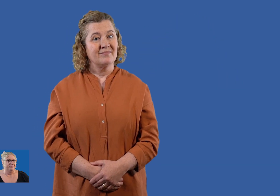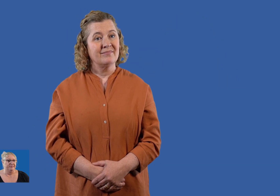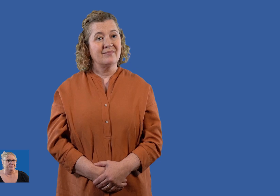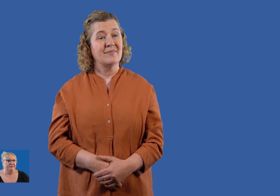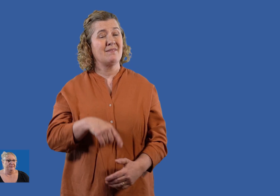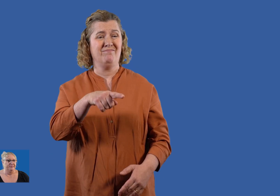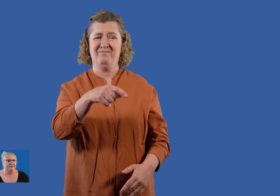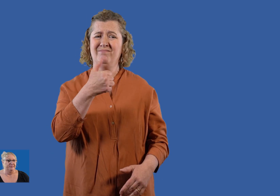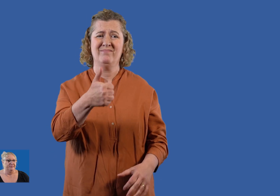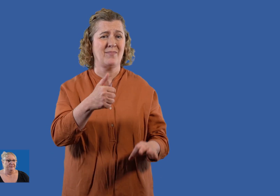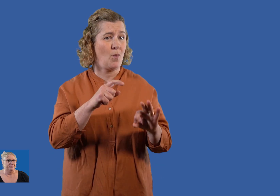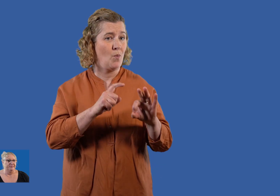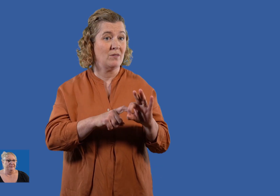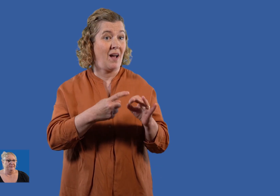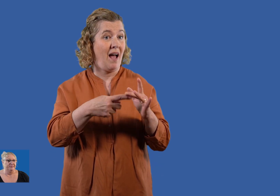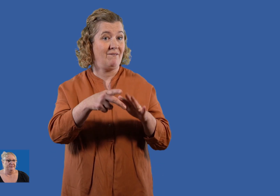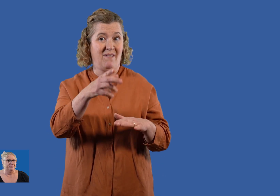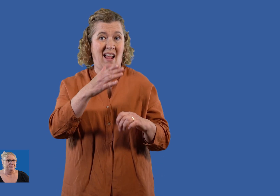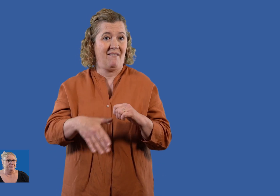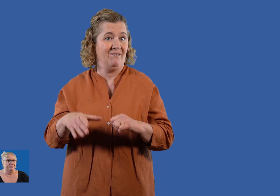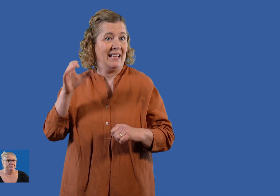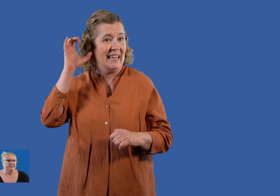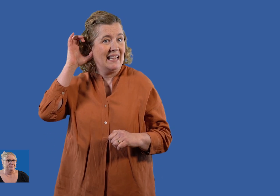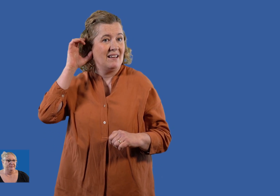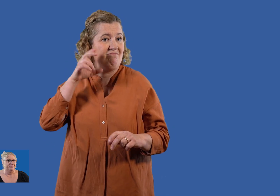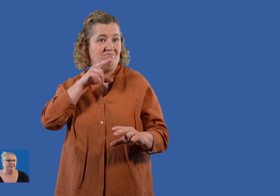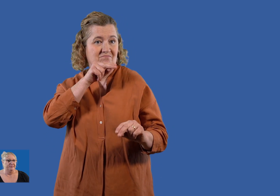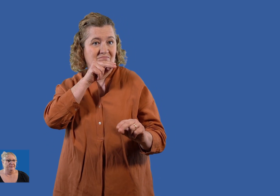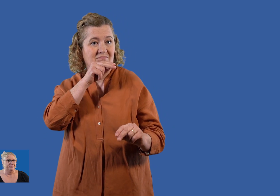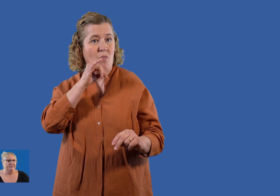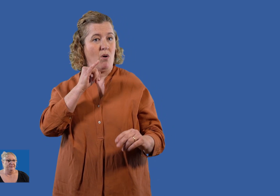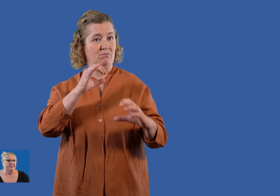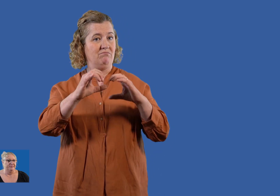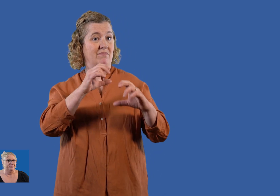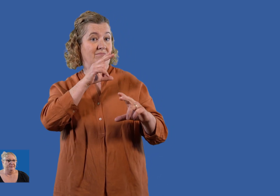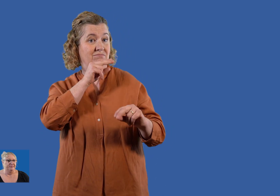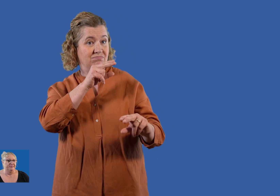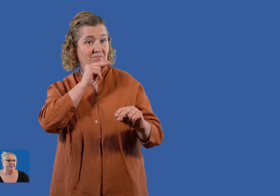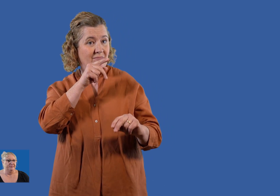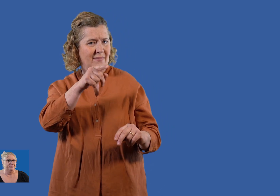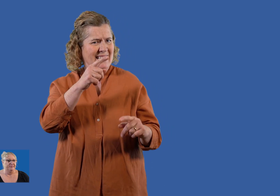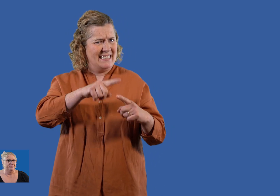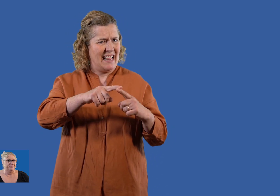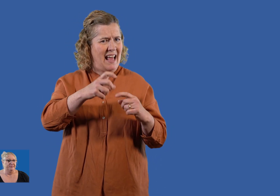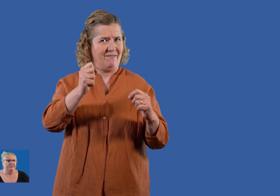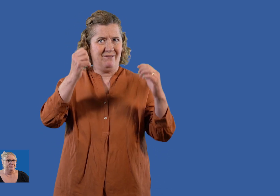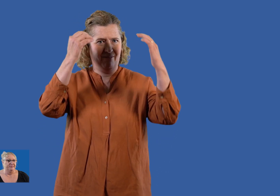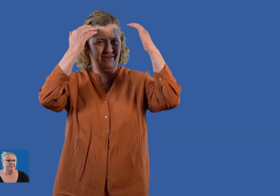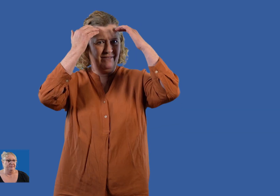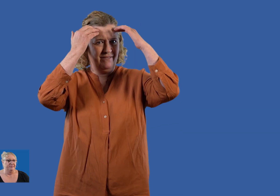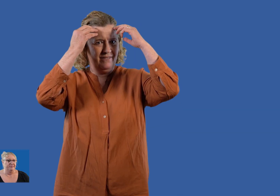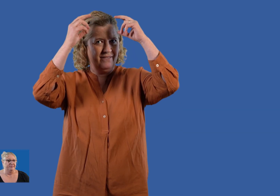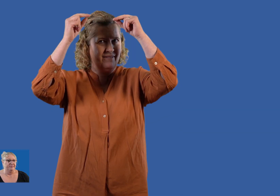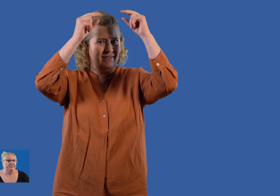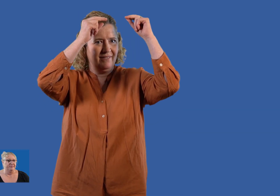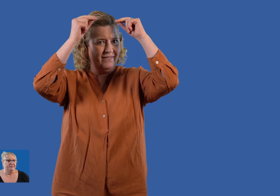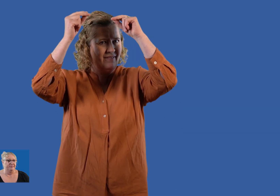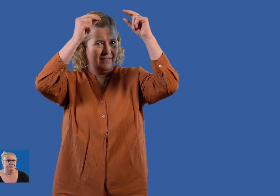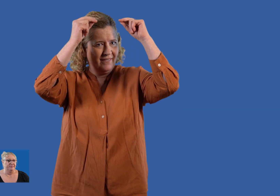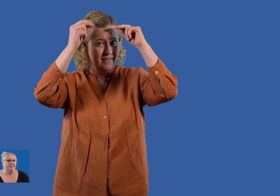That's a great question. If you've never heard a voice or communicated with sound, you'd still have an inner voice or some kind of structured language that you think